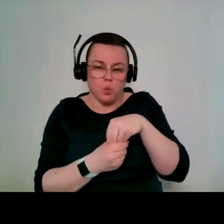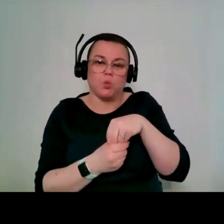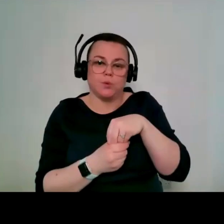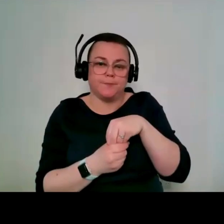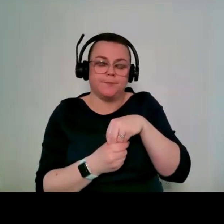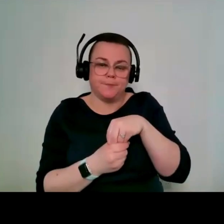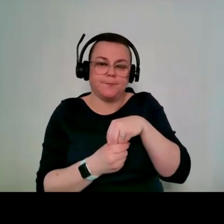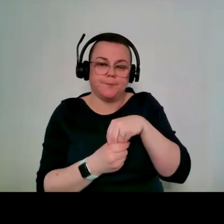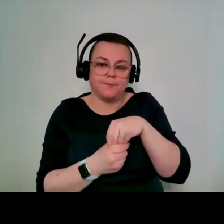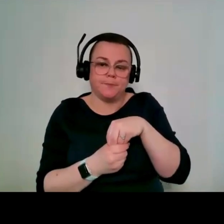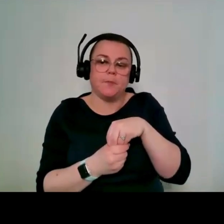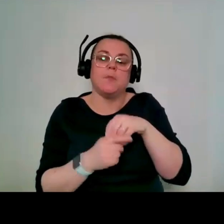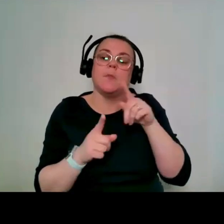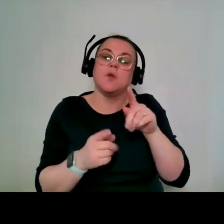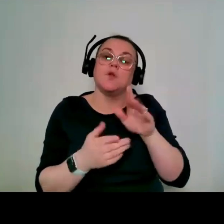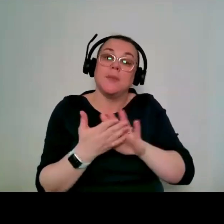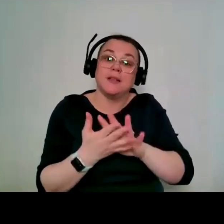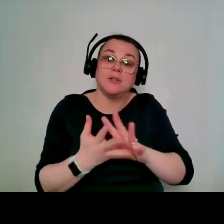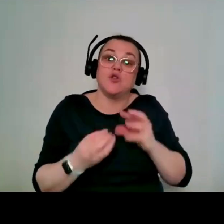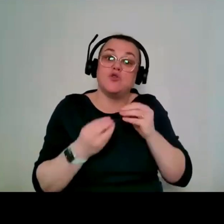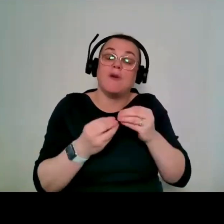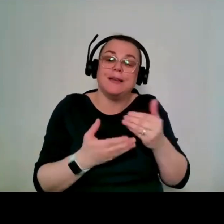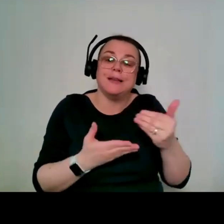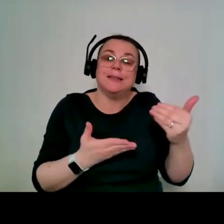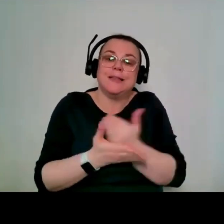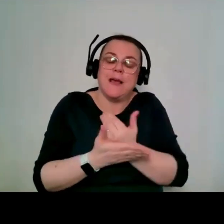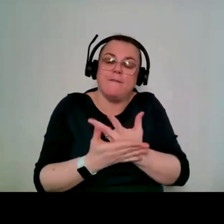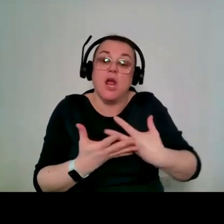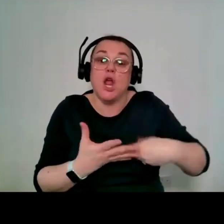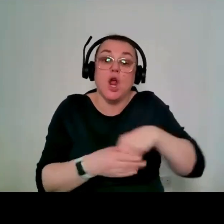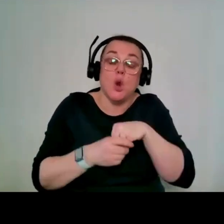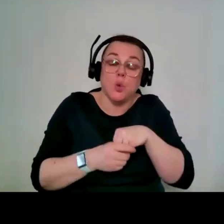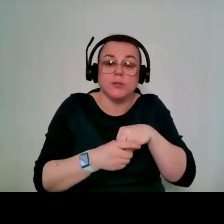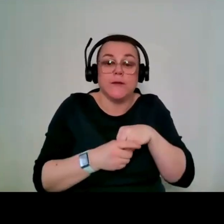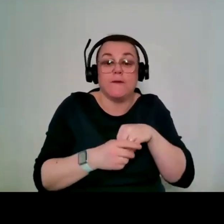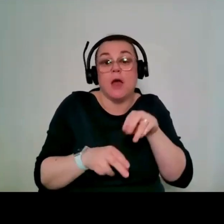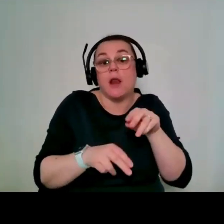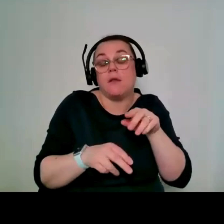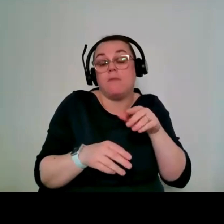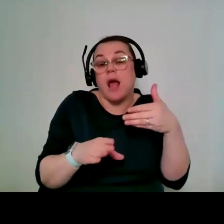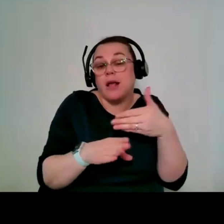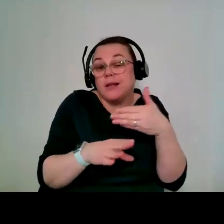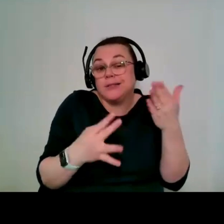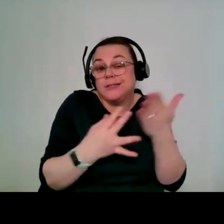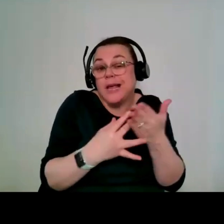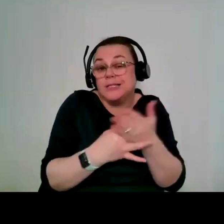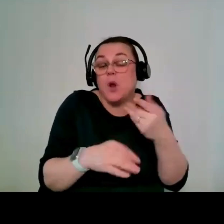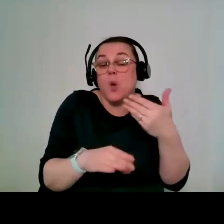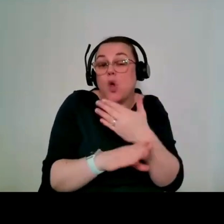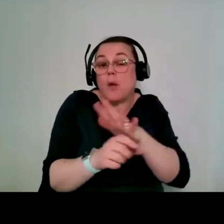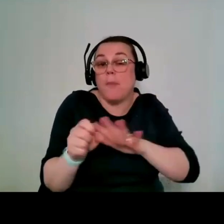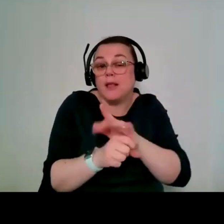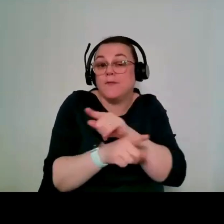same time create that safe, inclusive and accessible workplace for people with hearing loss.